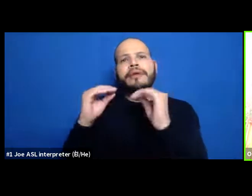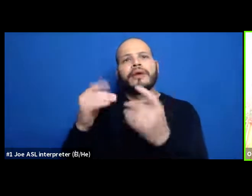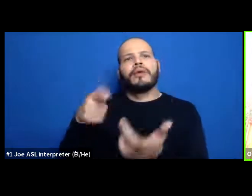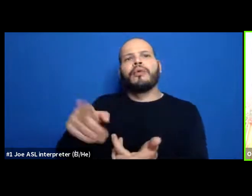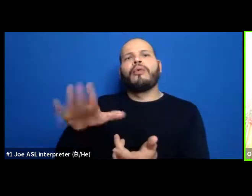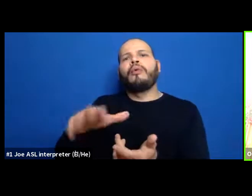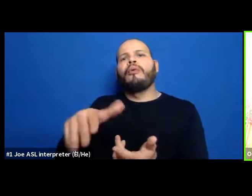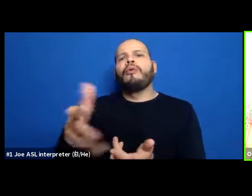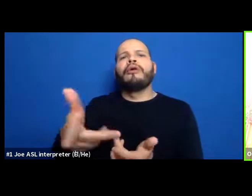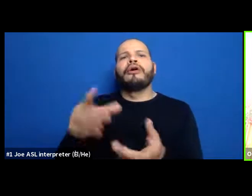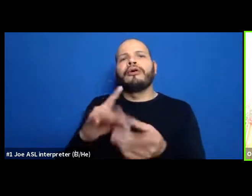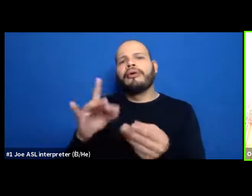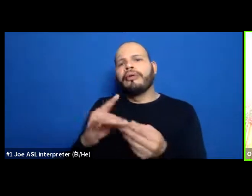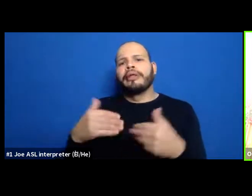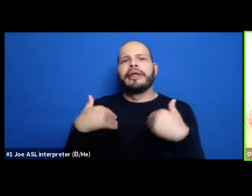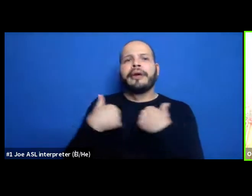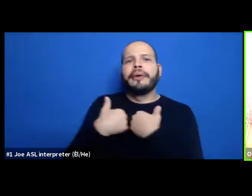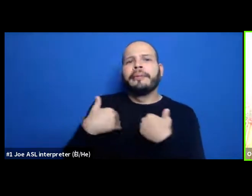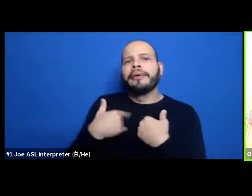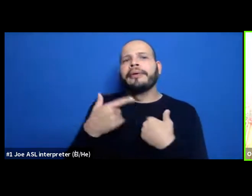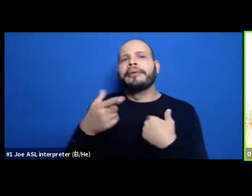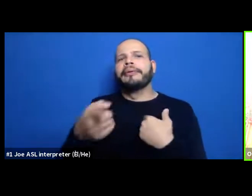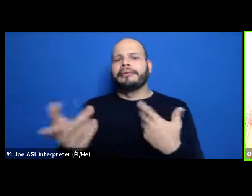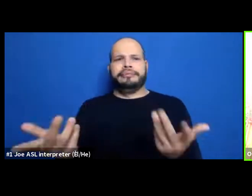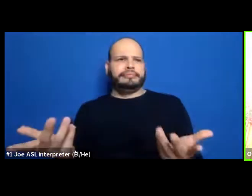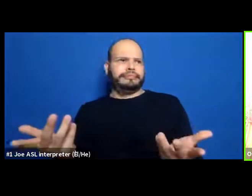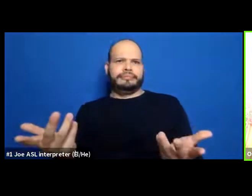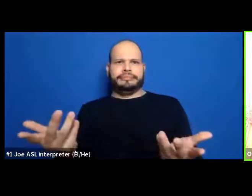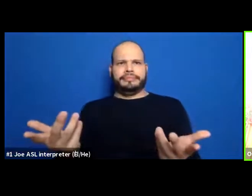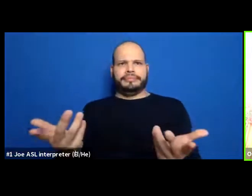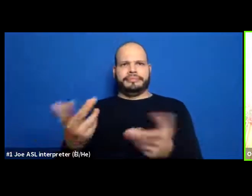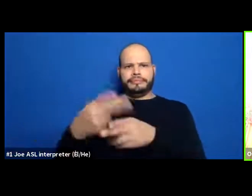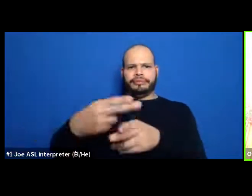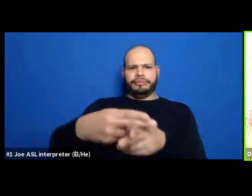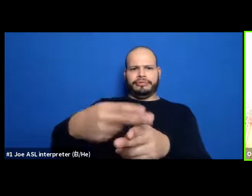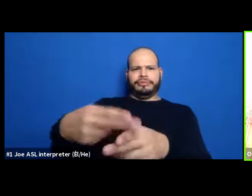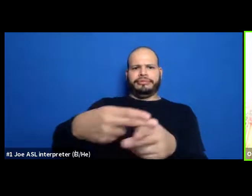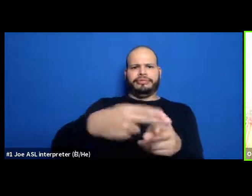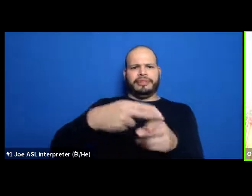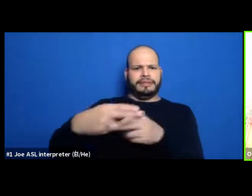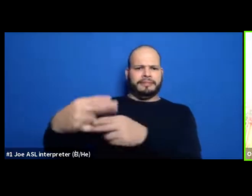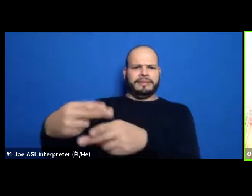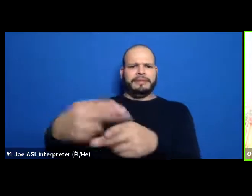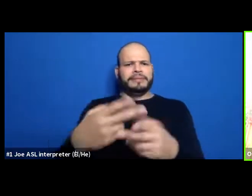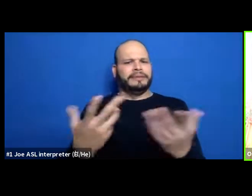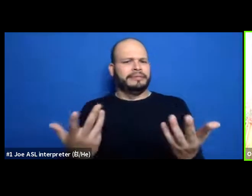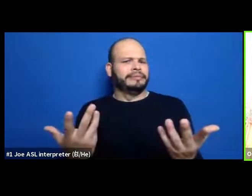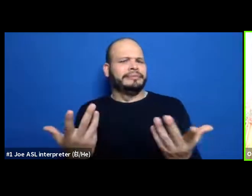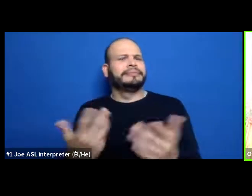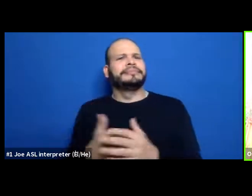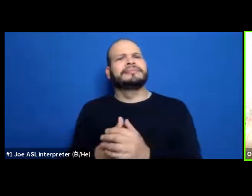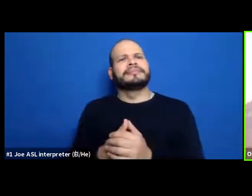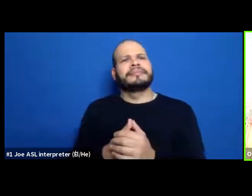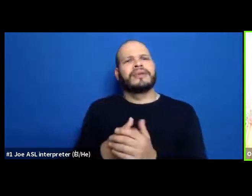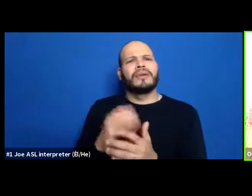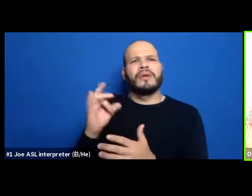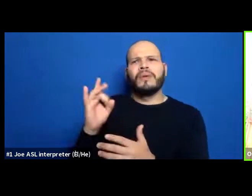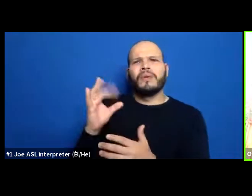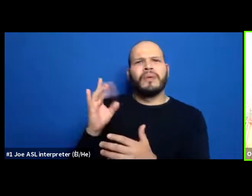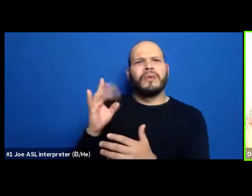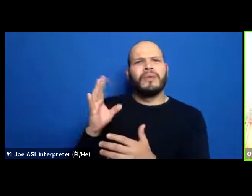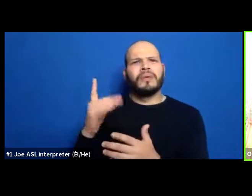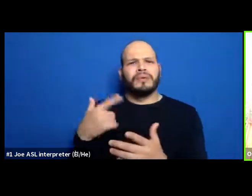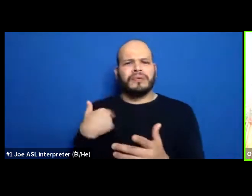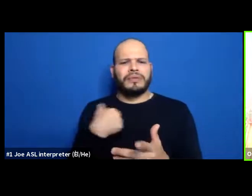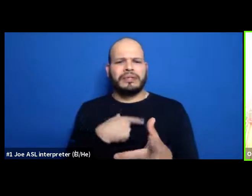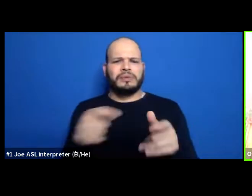N-word control, to put it lightly. And so not so lightly. That was something that I carried with me. But when this professor said